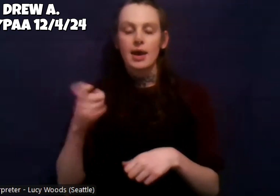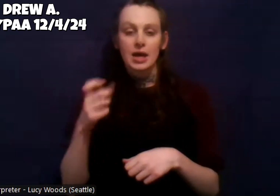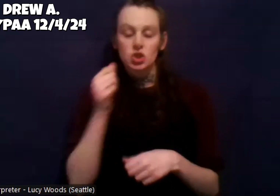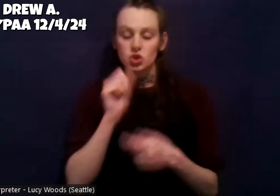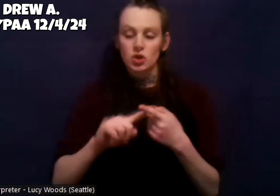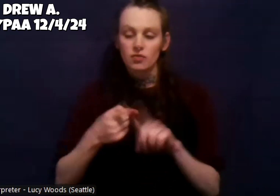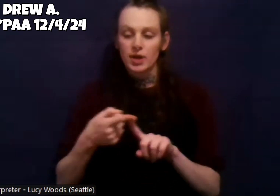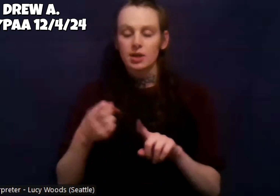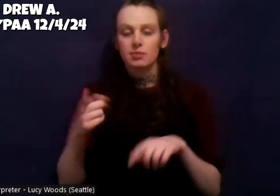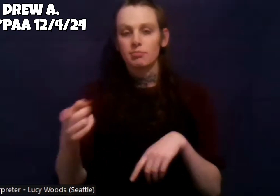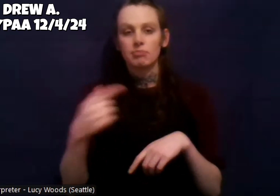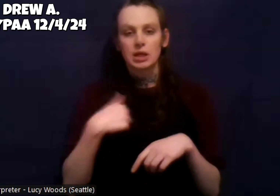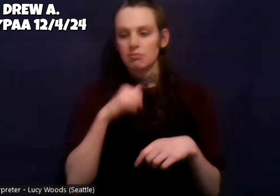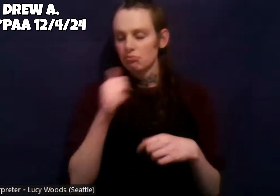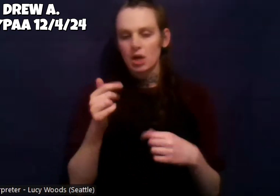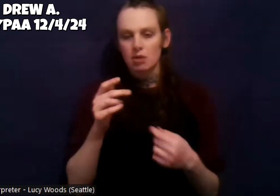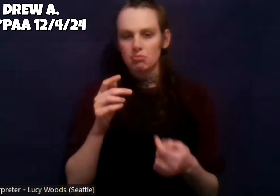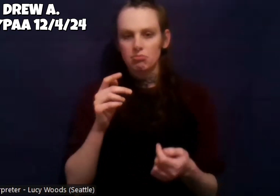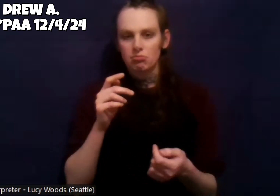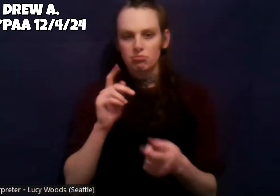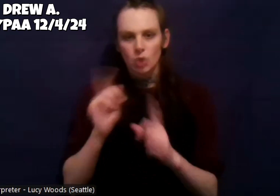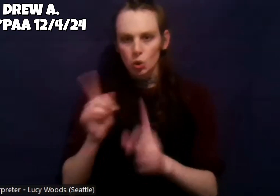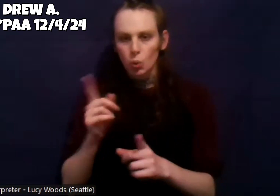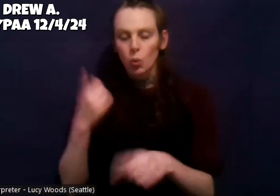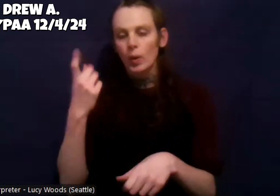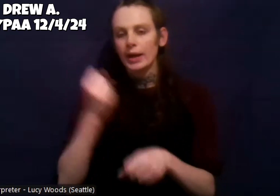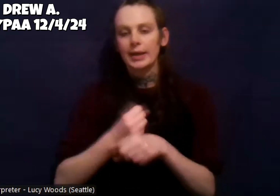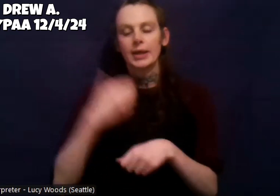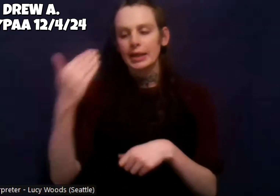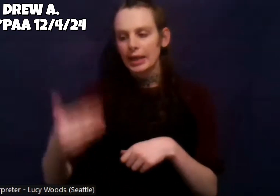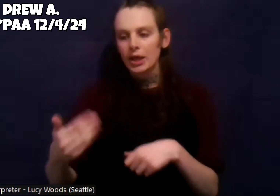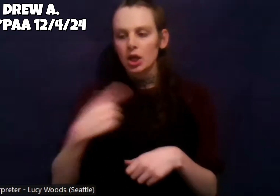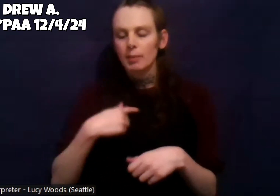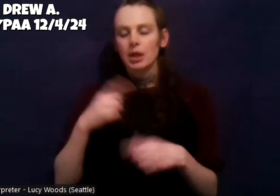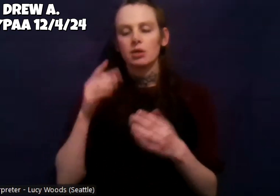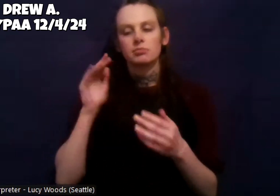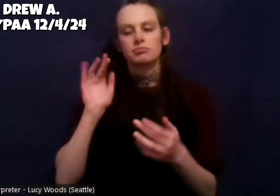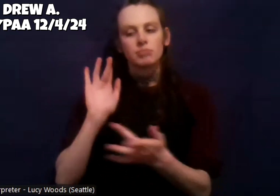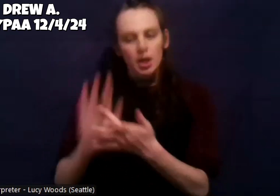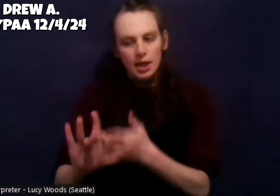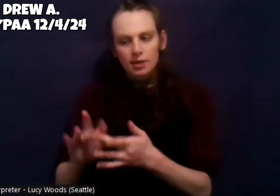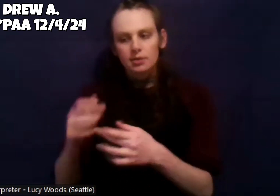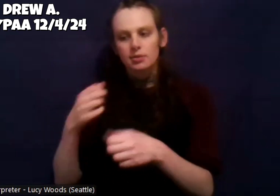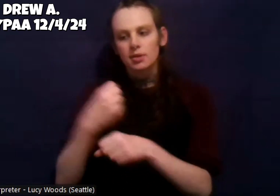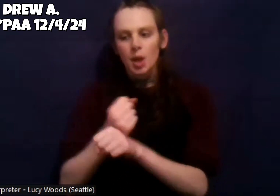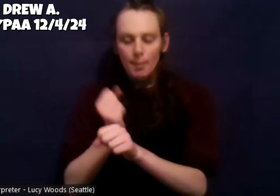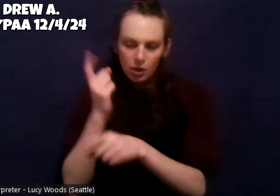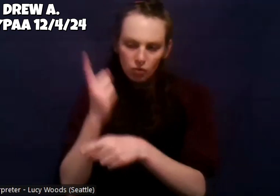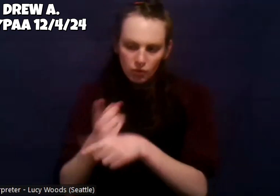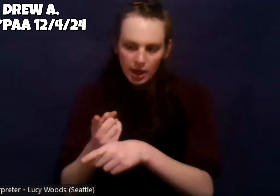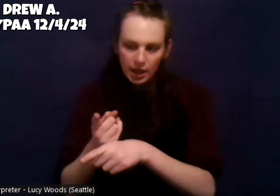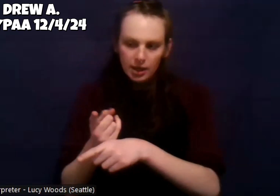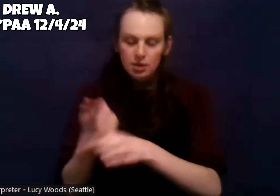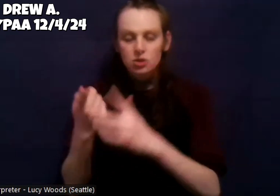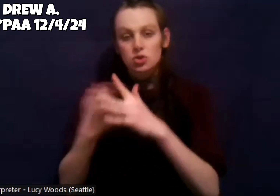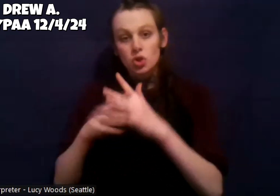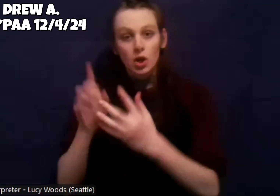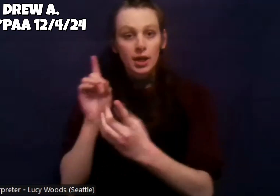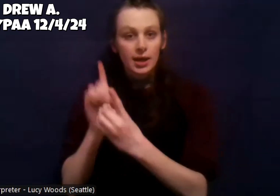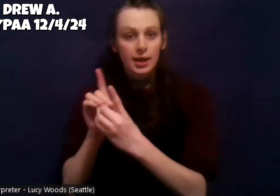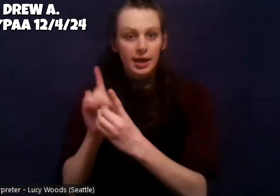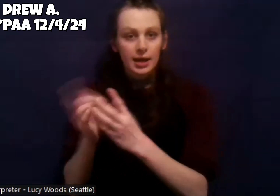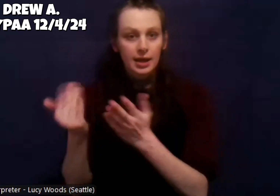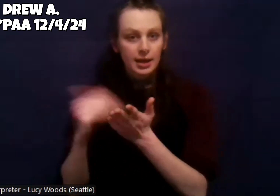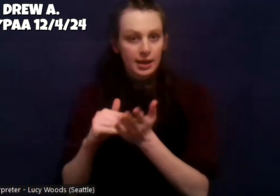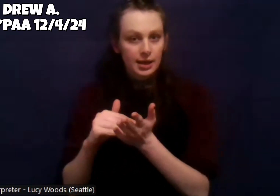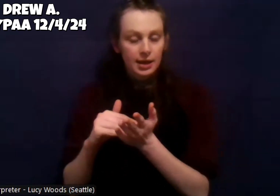amends and we briefly started dating again. And um we both came to a realization that like there's just too much